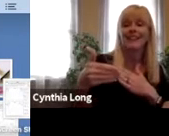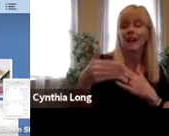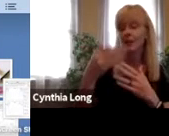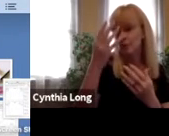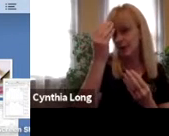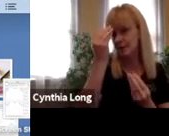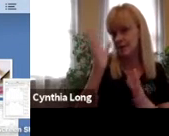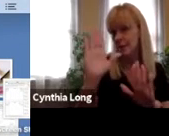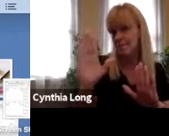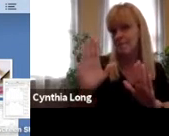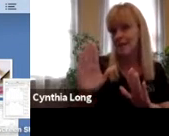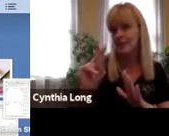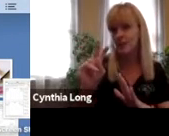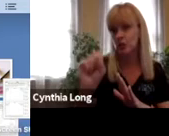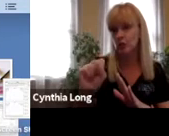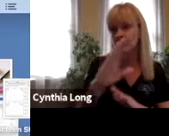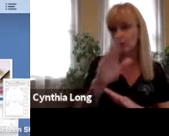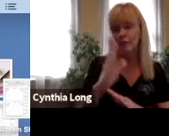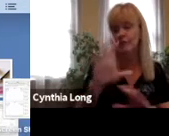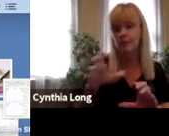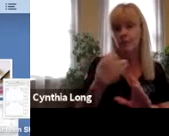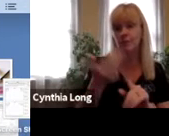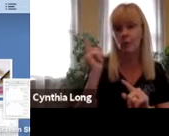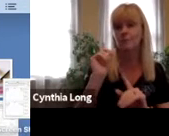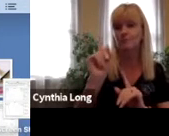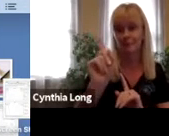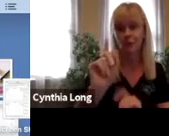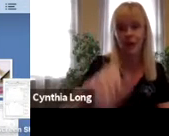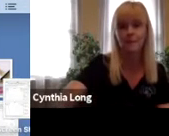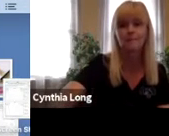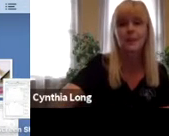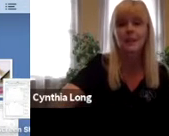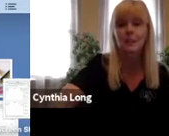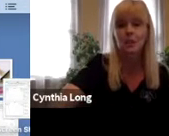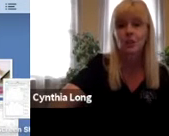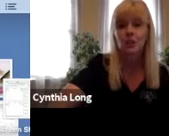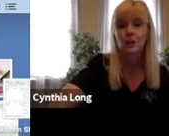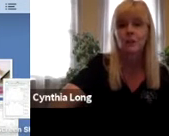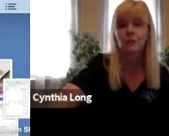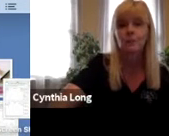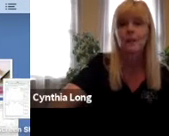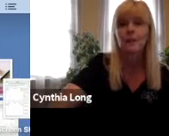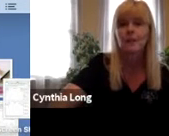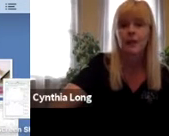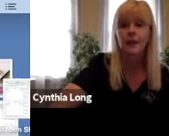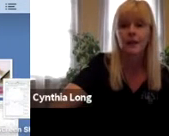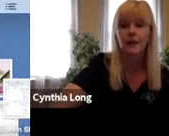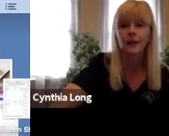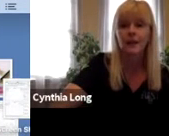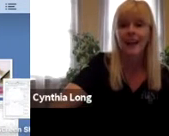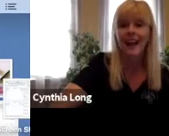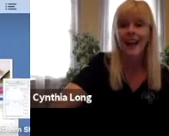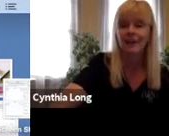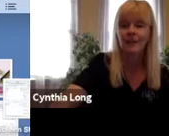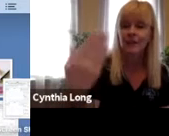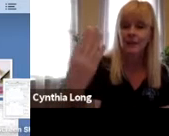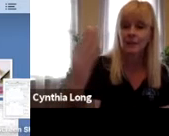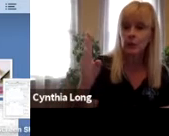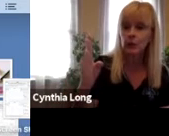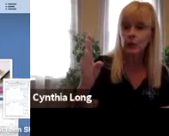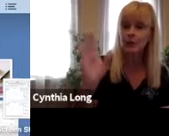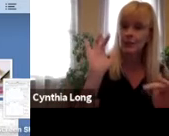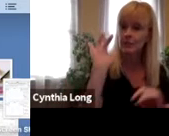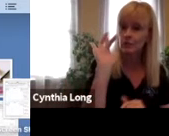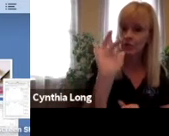me at the end, I do have some amazing news that we've never done before. Okay, let me show you. this right here,